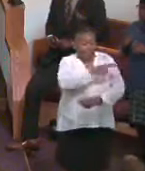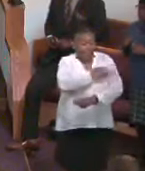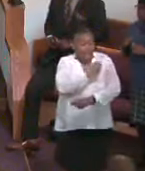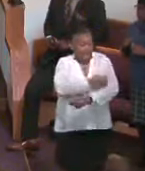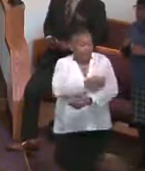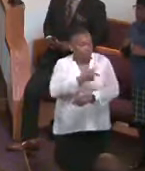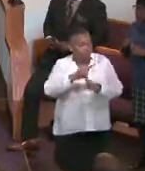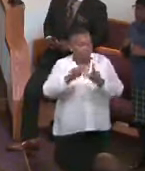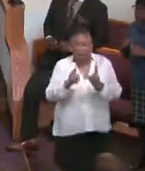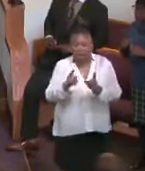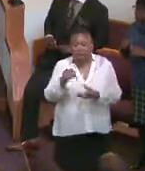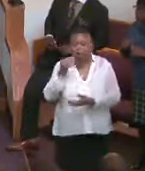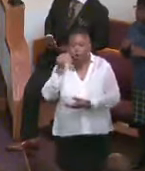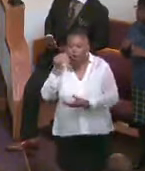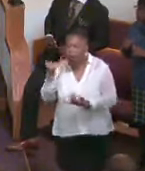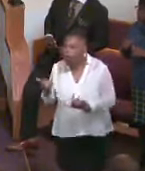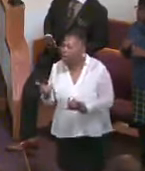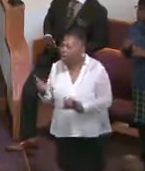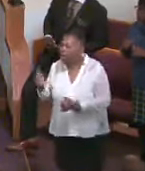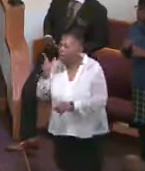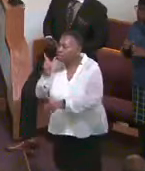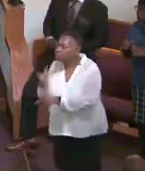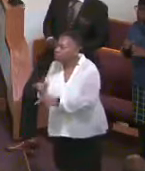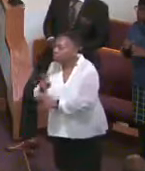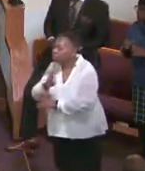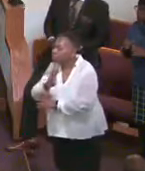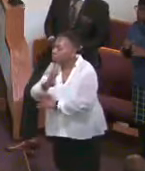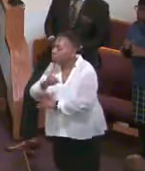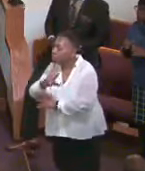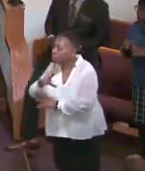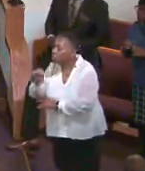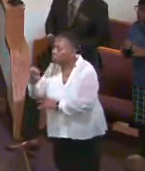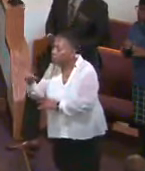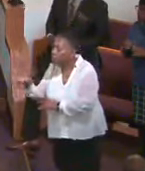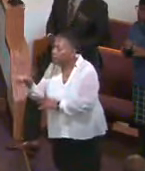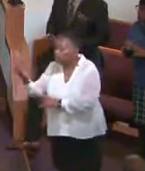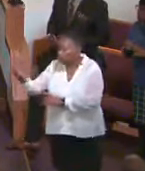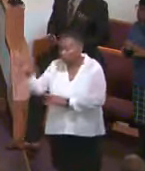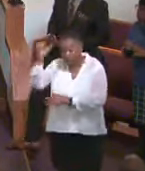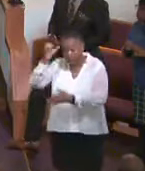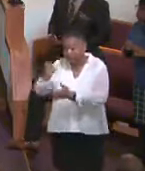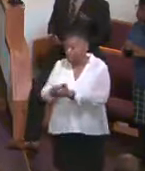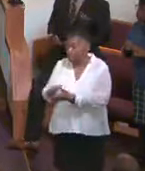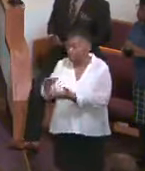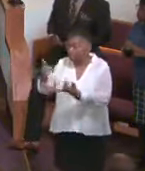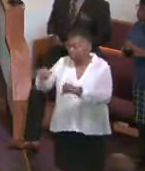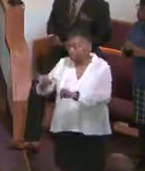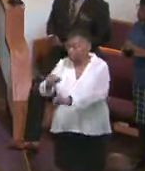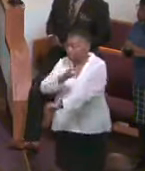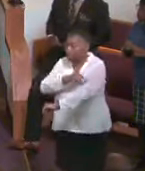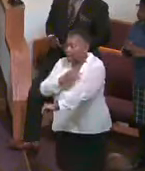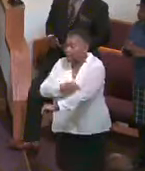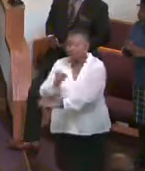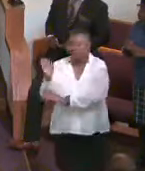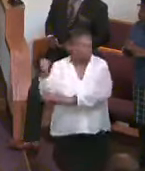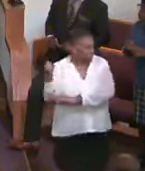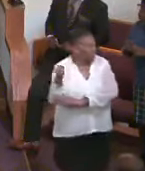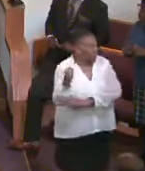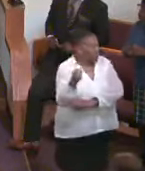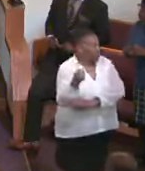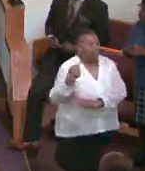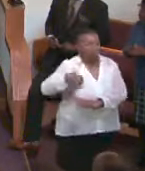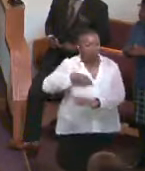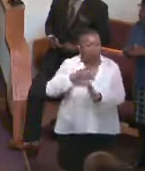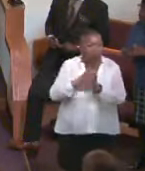Sister Wiley, is your husband still in the hospital, or is he home now? He's still Sister Wiley's husband. Brother Wiley is in the hospital, and we're praying for